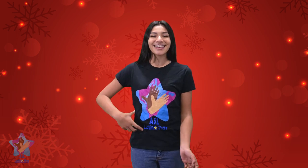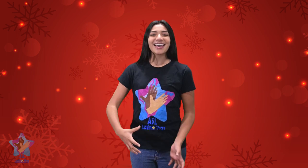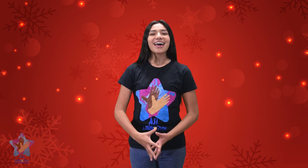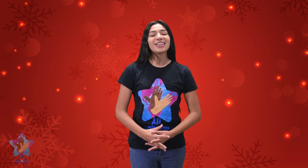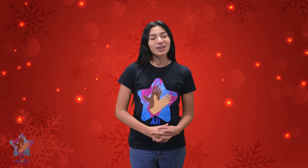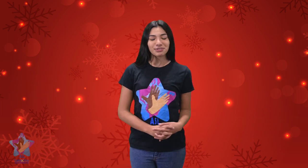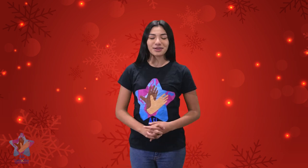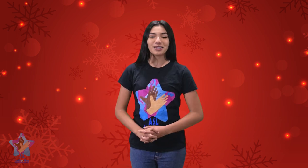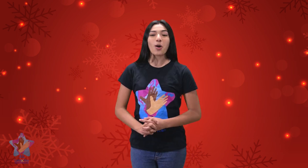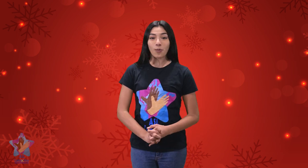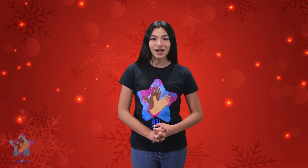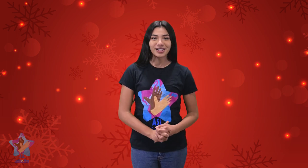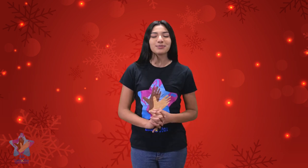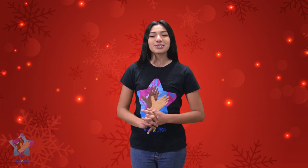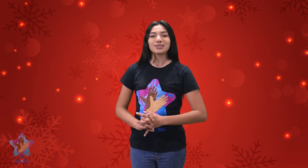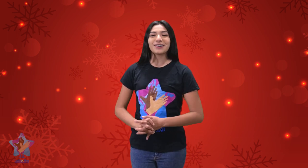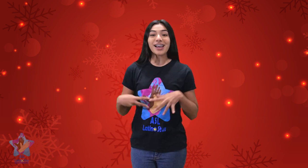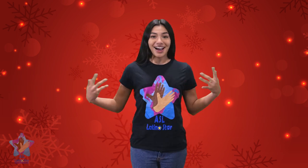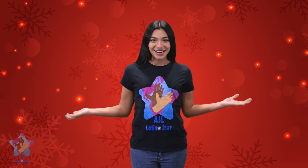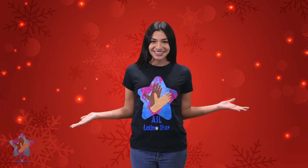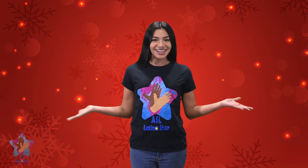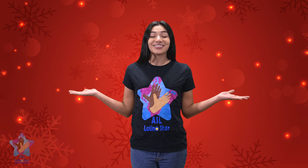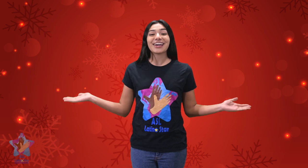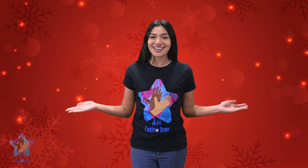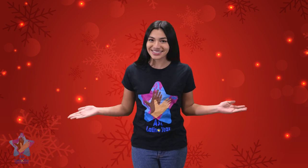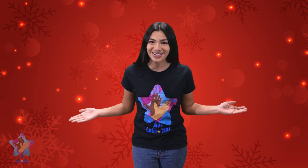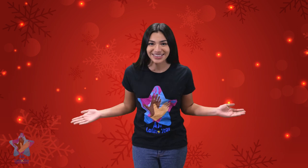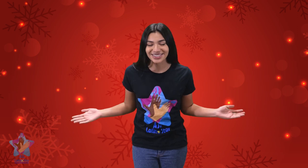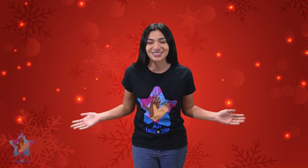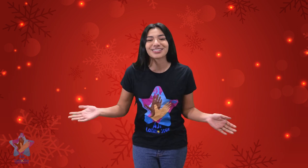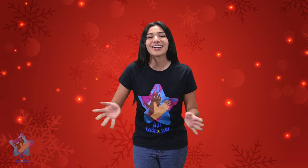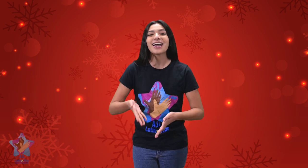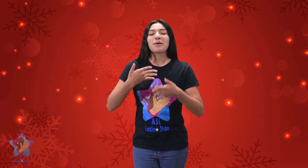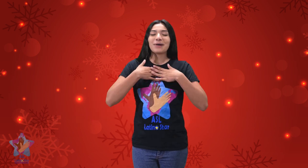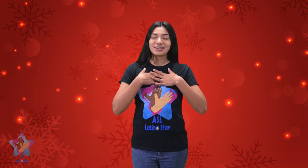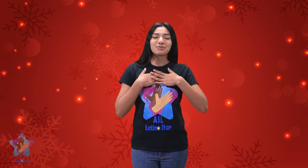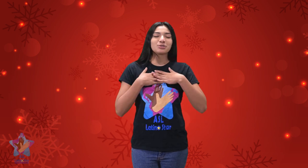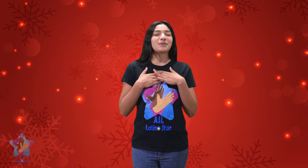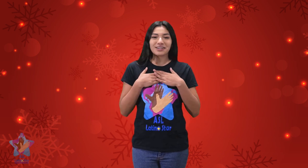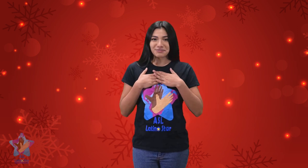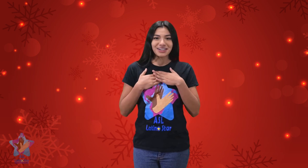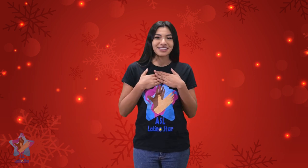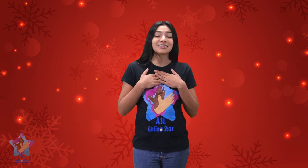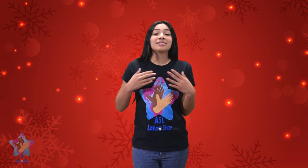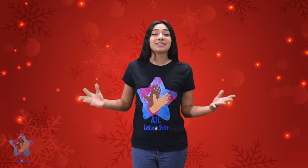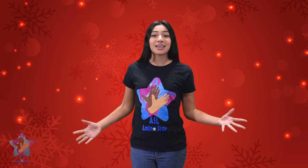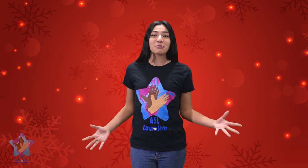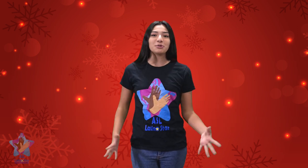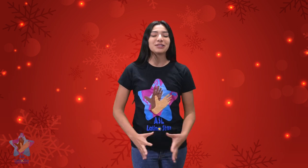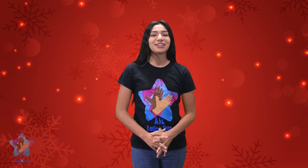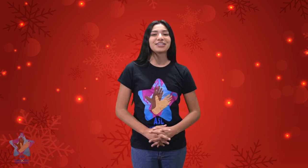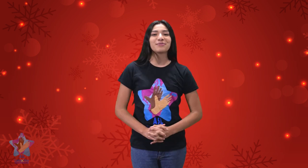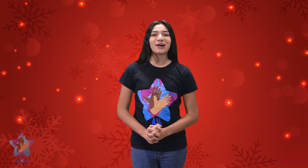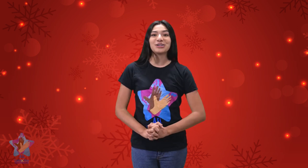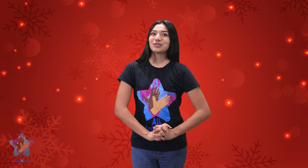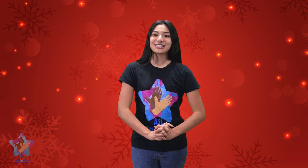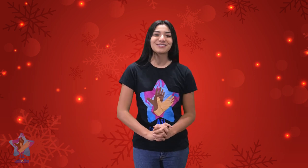Hello everybody. Welcome to our channel, ASL Latino Star. My name is Rubiana Fernandez and today we will be learning about Christmas